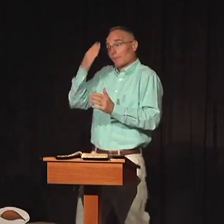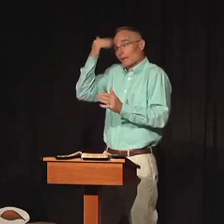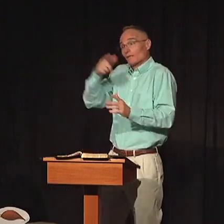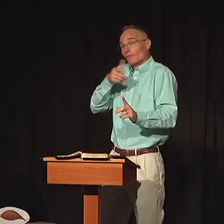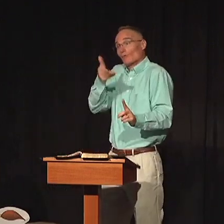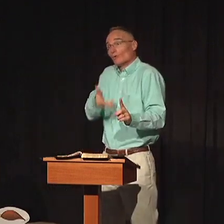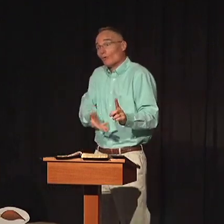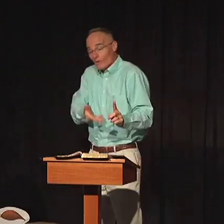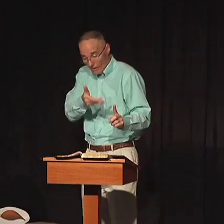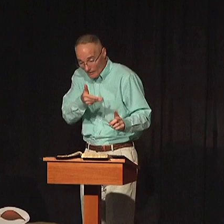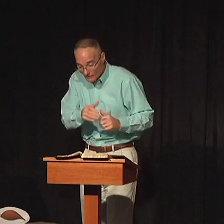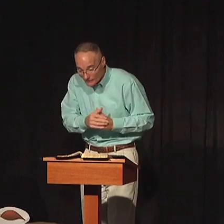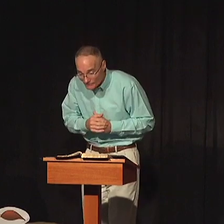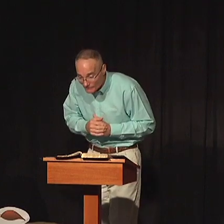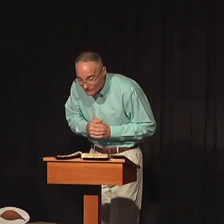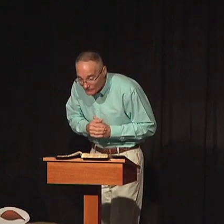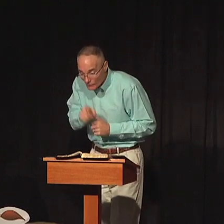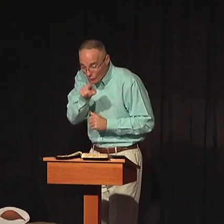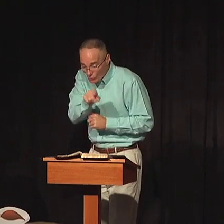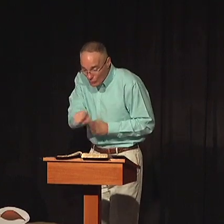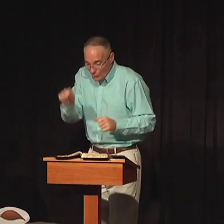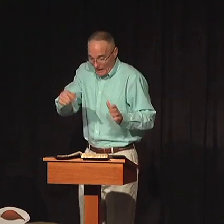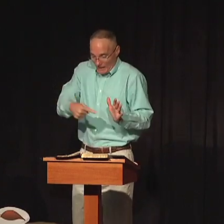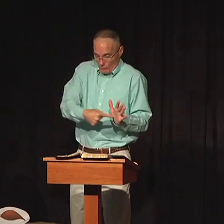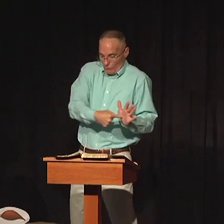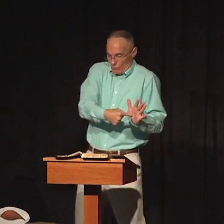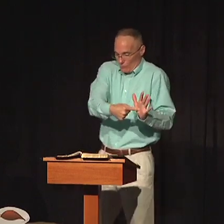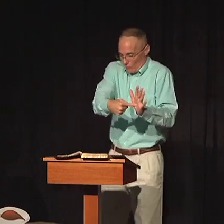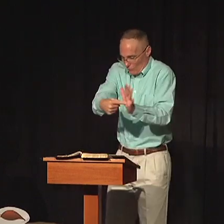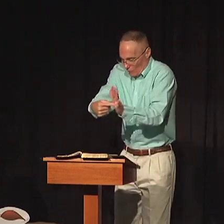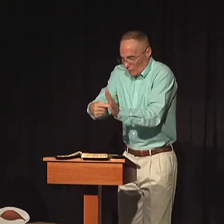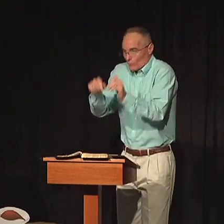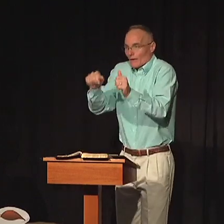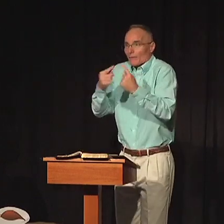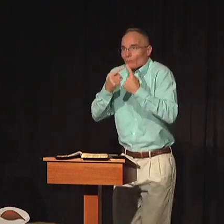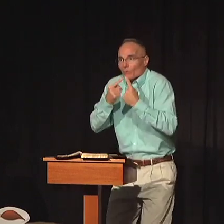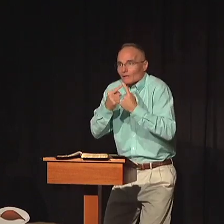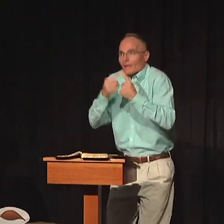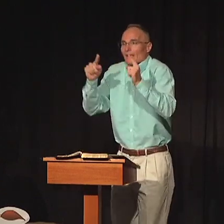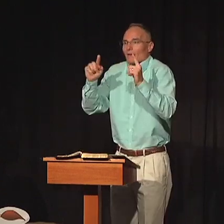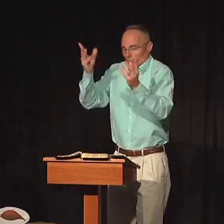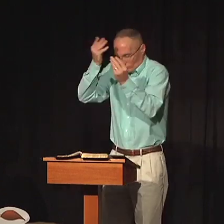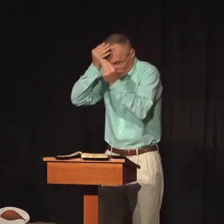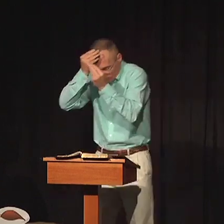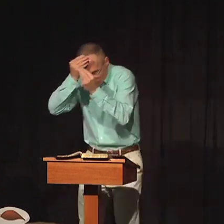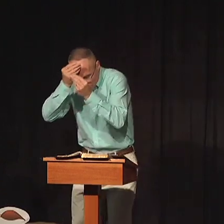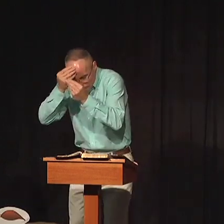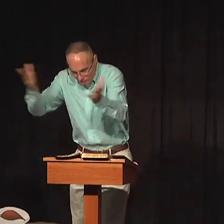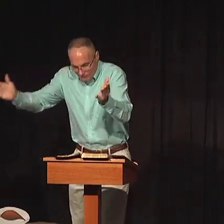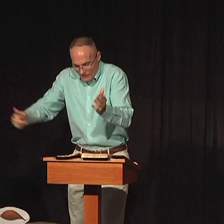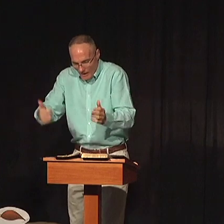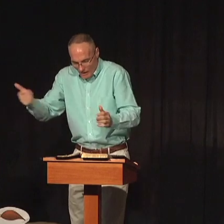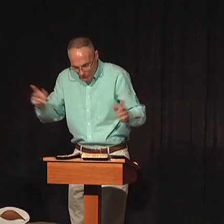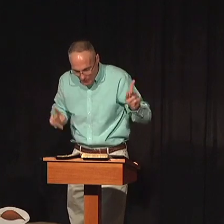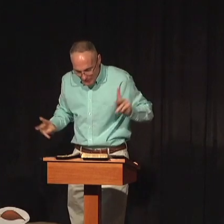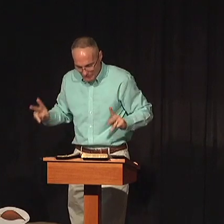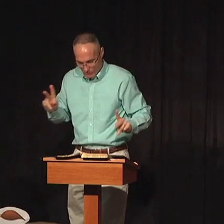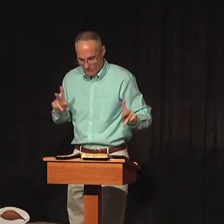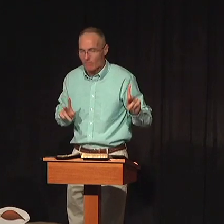As a result, meaning because of who you are, you can show others the goodness of God.